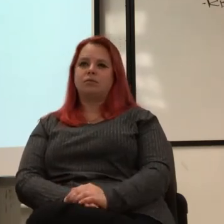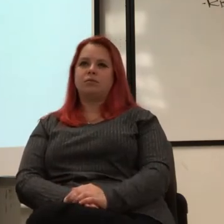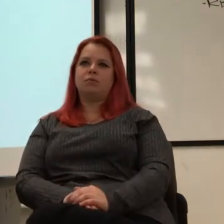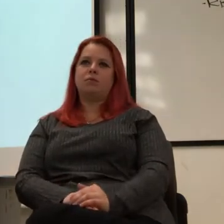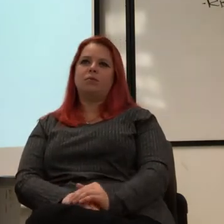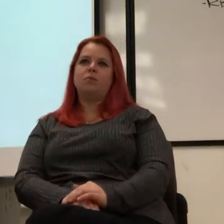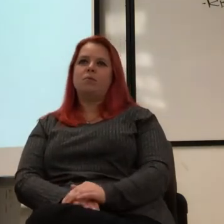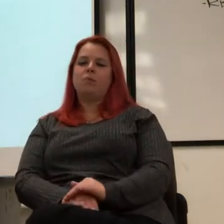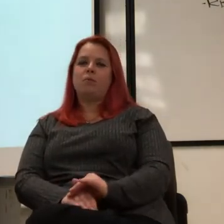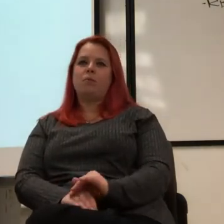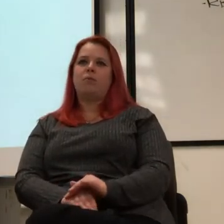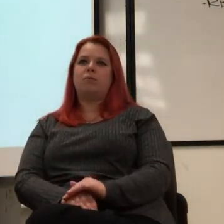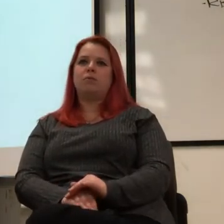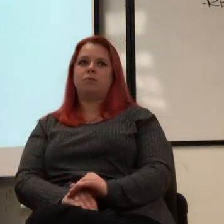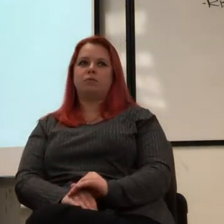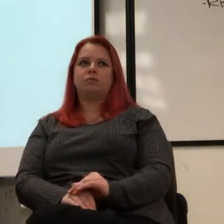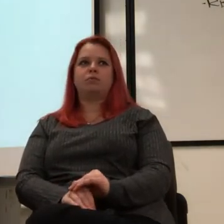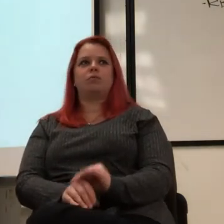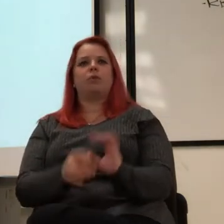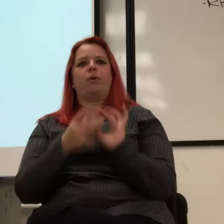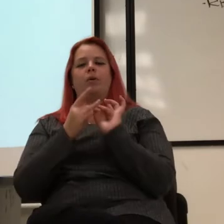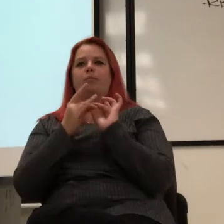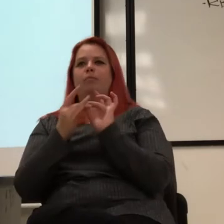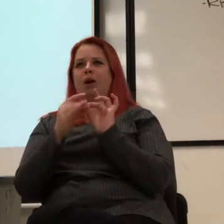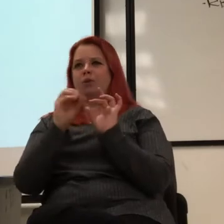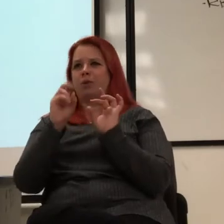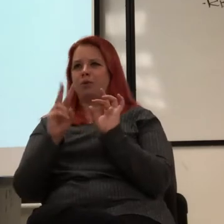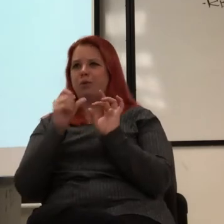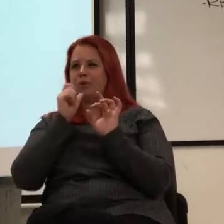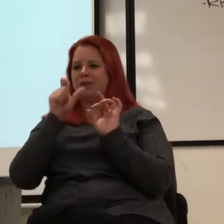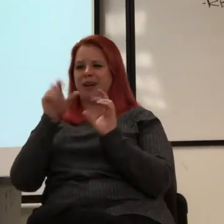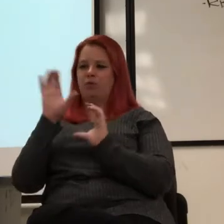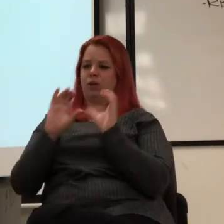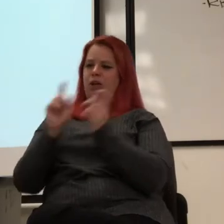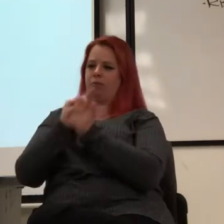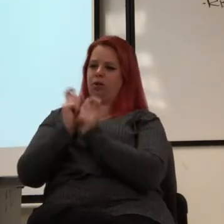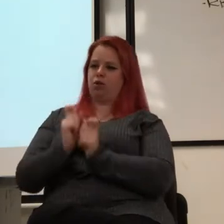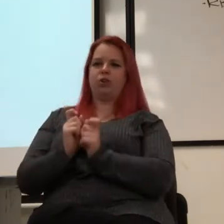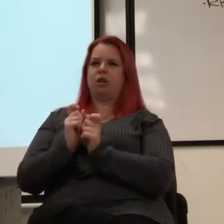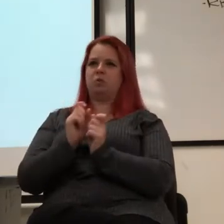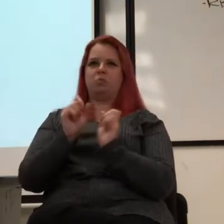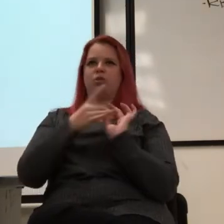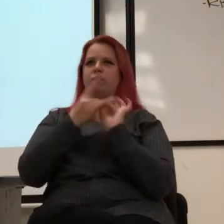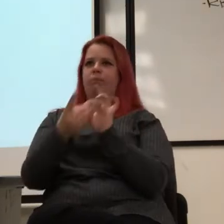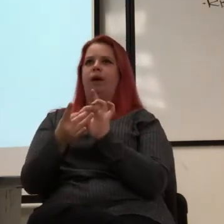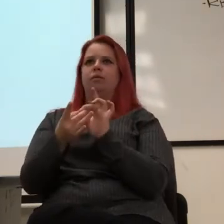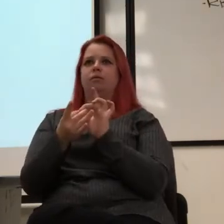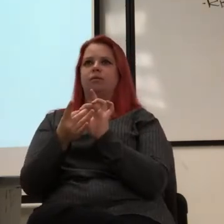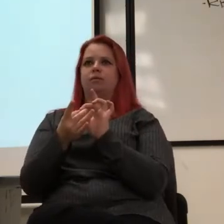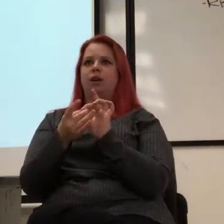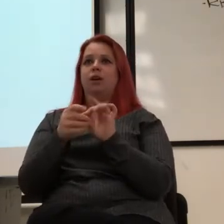O2. It binds O2. It doesn't have to chemically change it. It can just bind O2. And it can